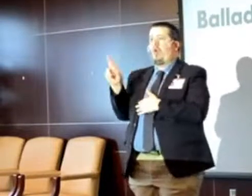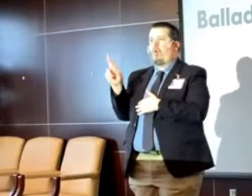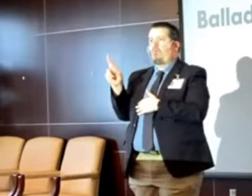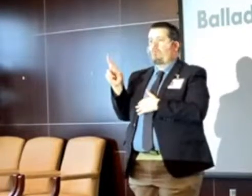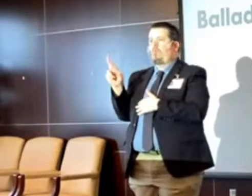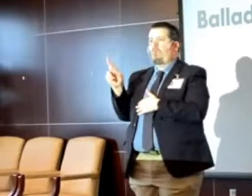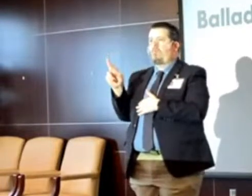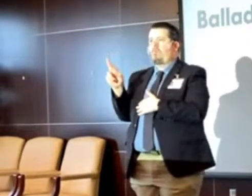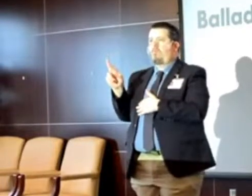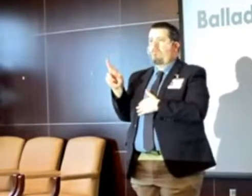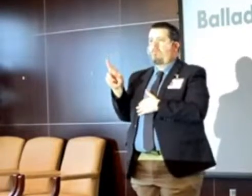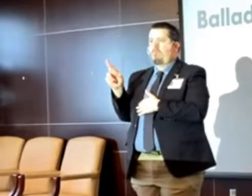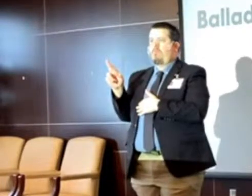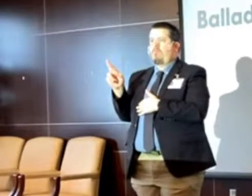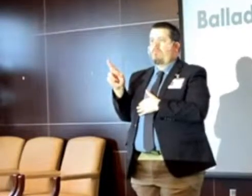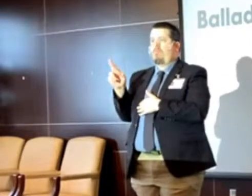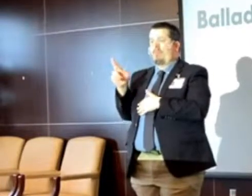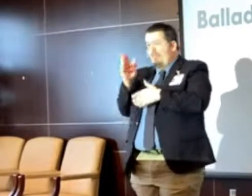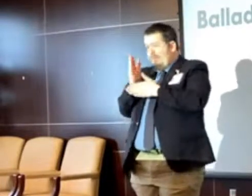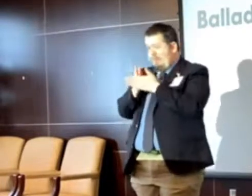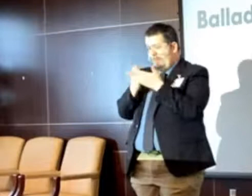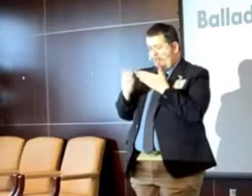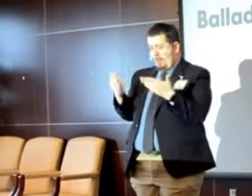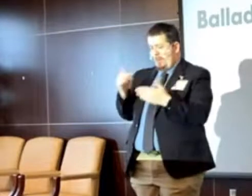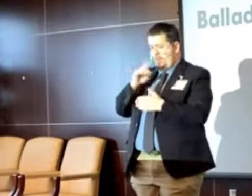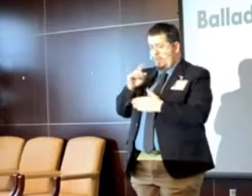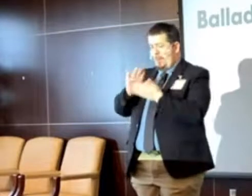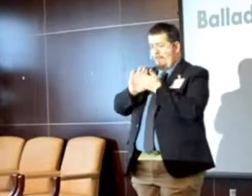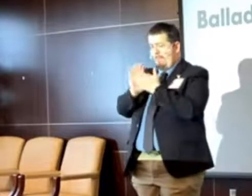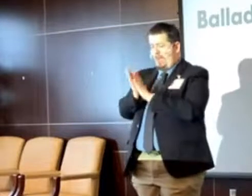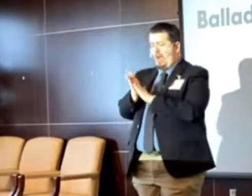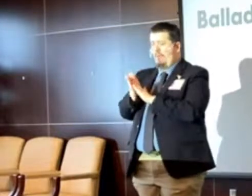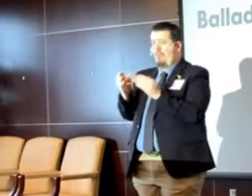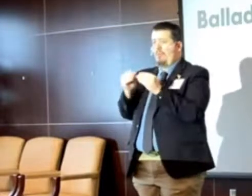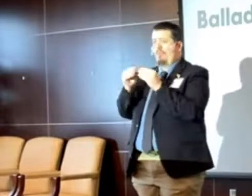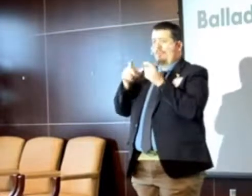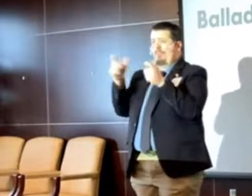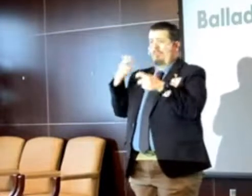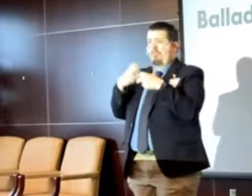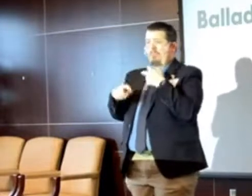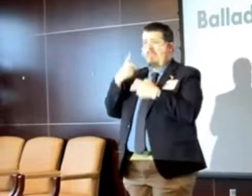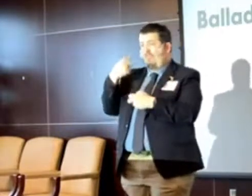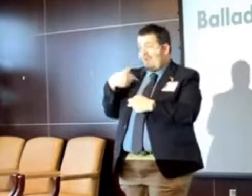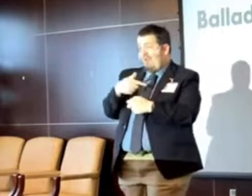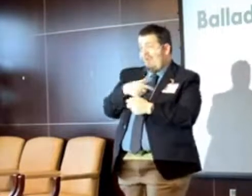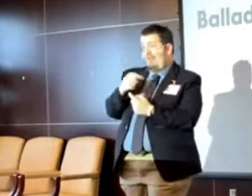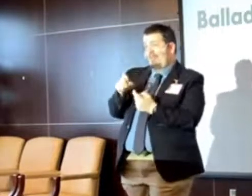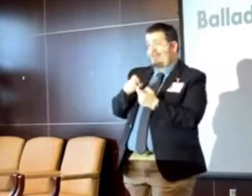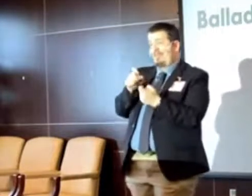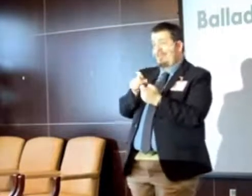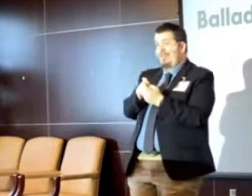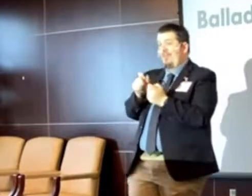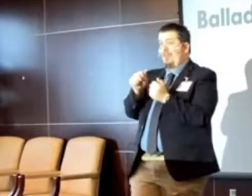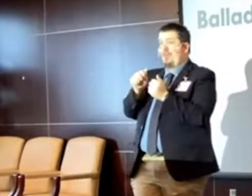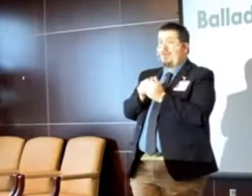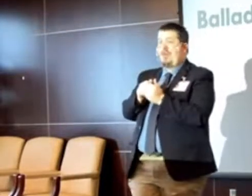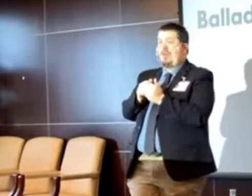department. And some things that have become a bigger issue for us, particularly with